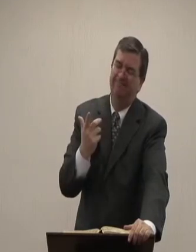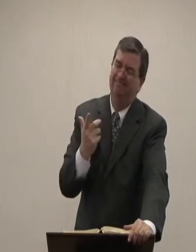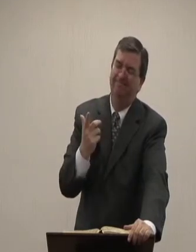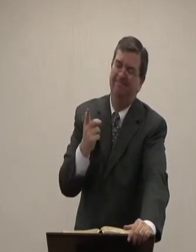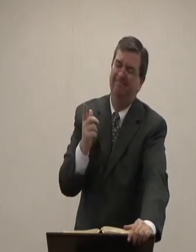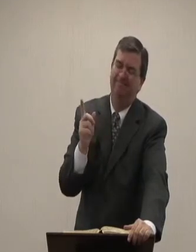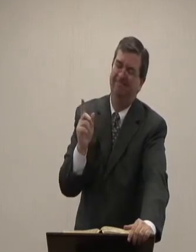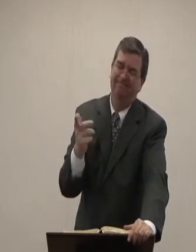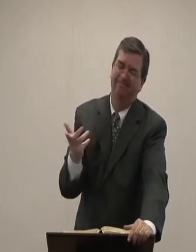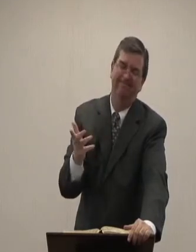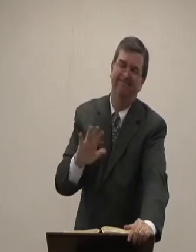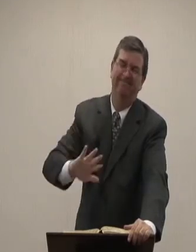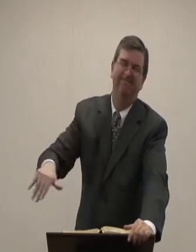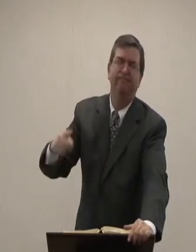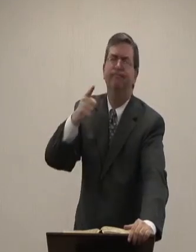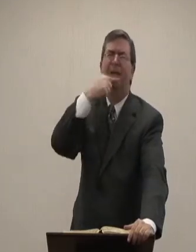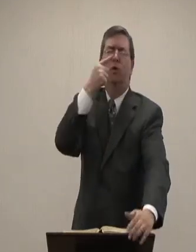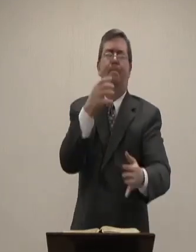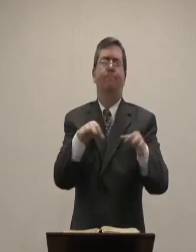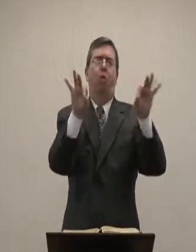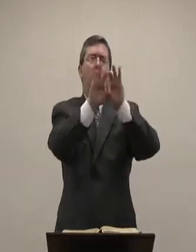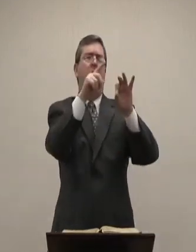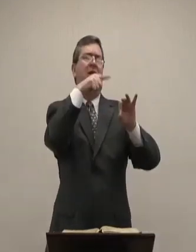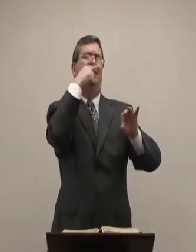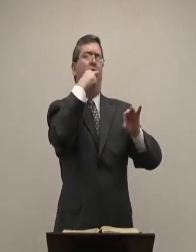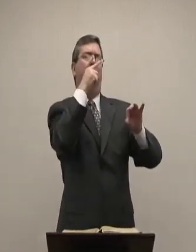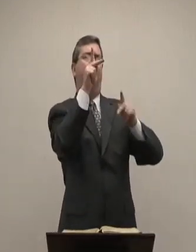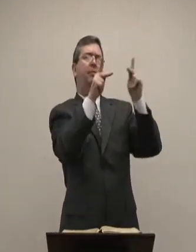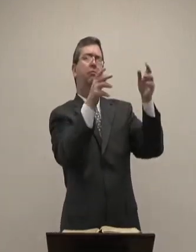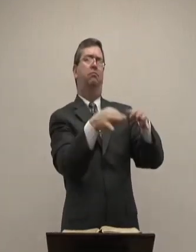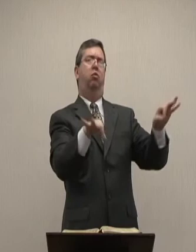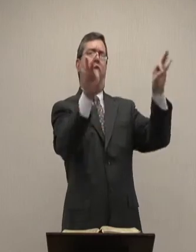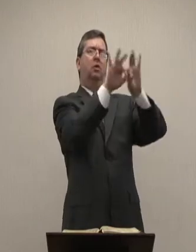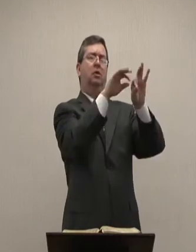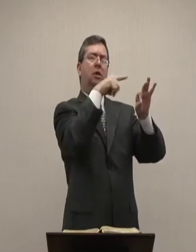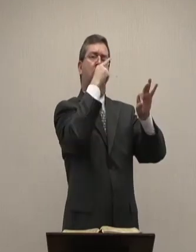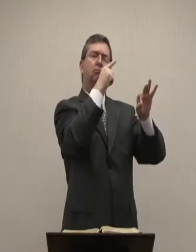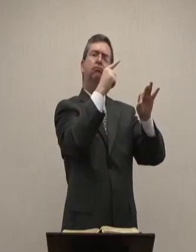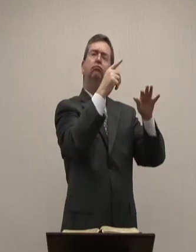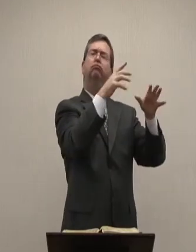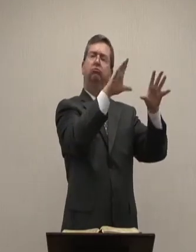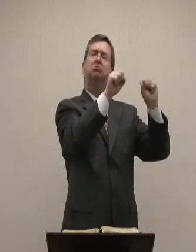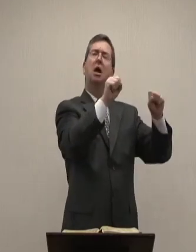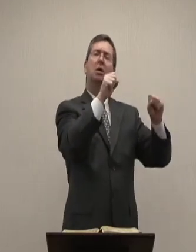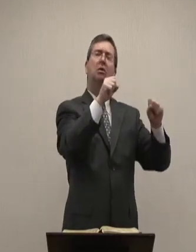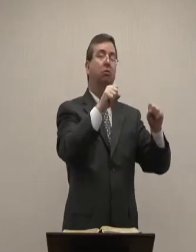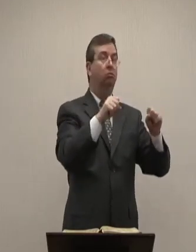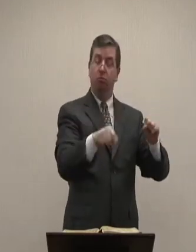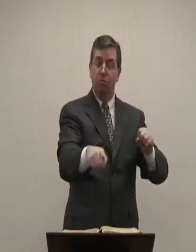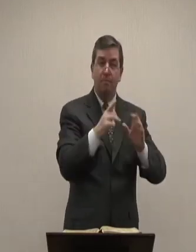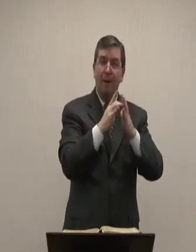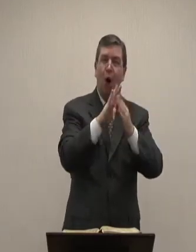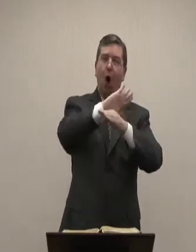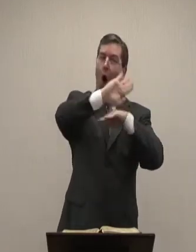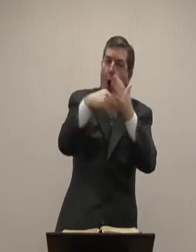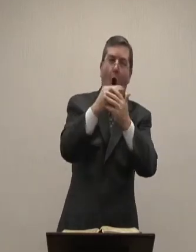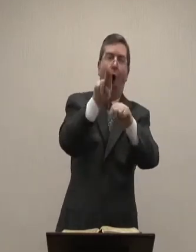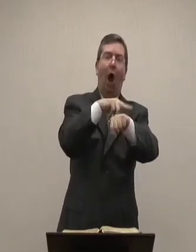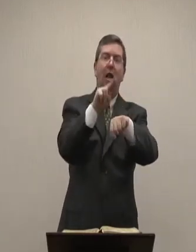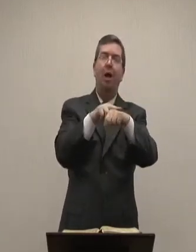God doesn't sit and look at deaf people and think, oh no. Hearing people are more important. They're not worthy of the gospel. Oh,